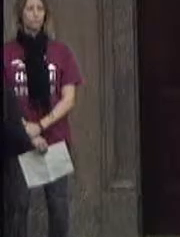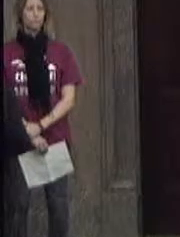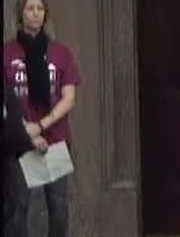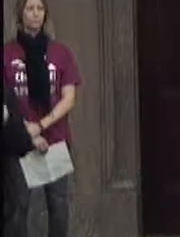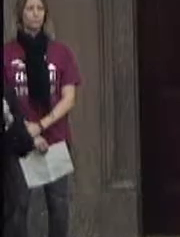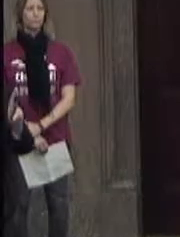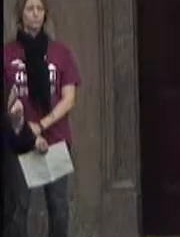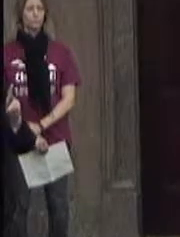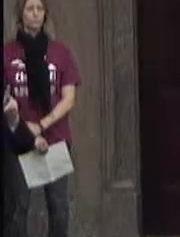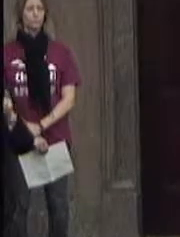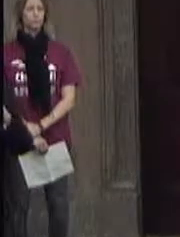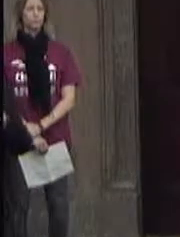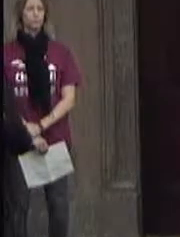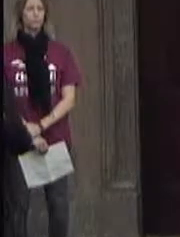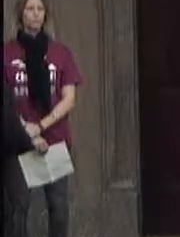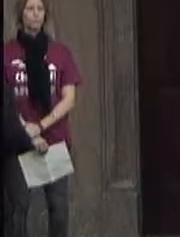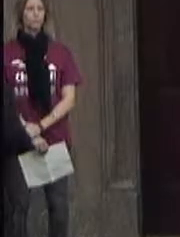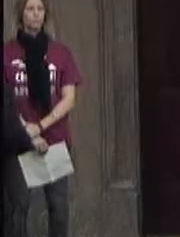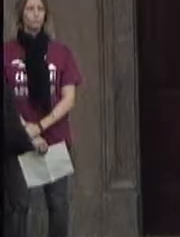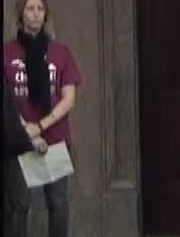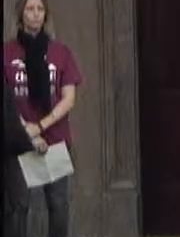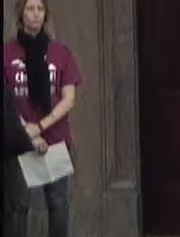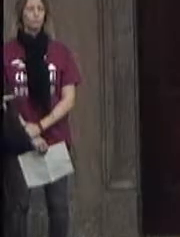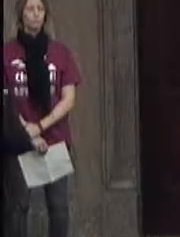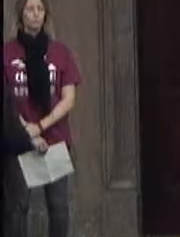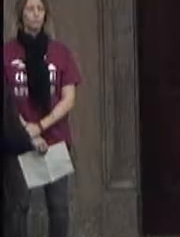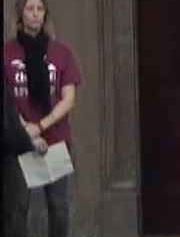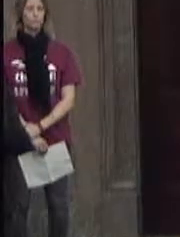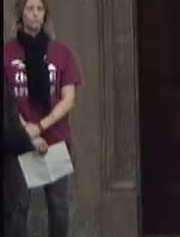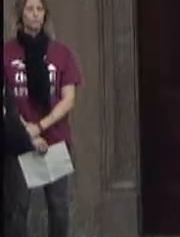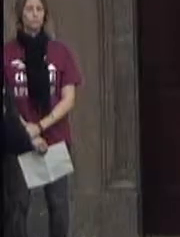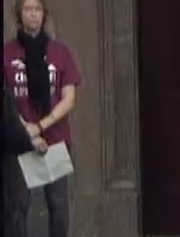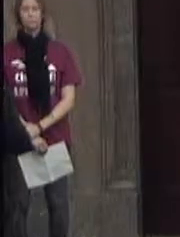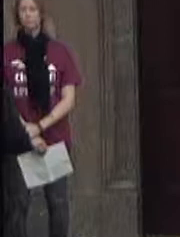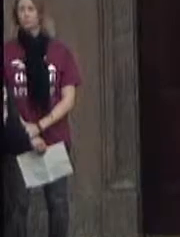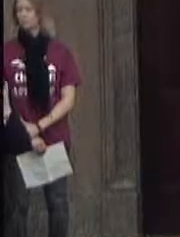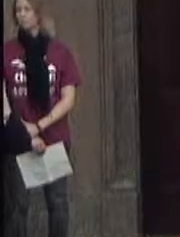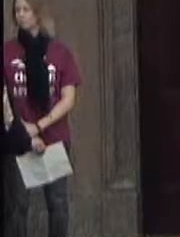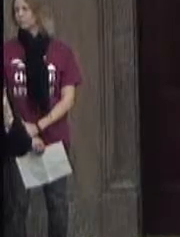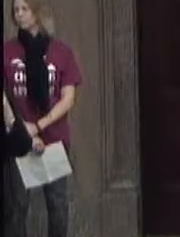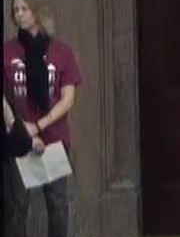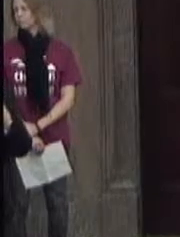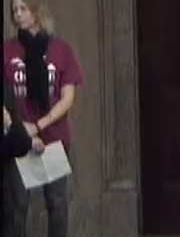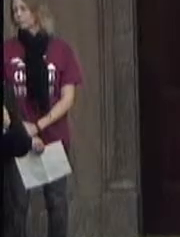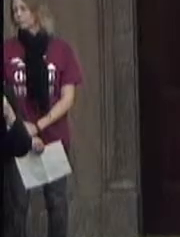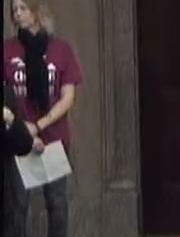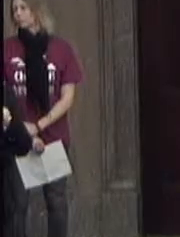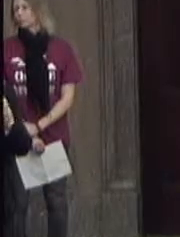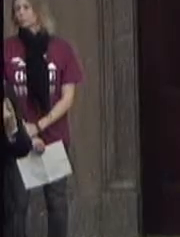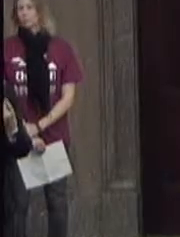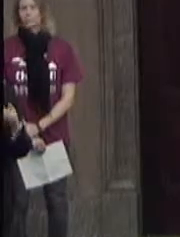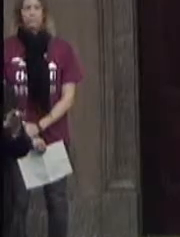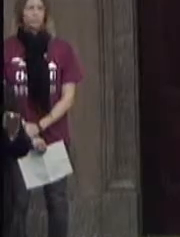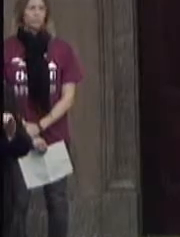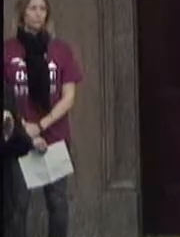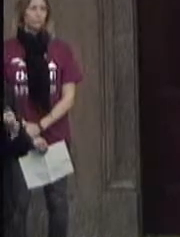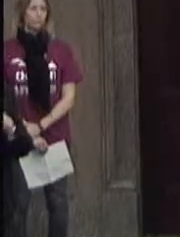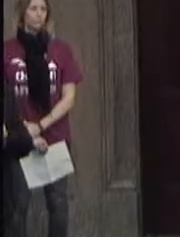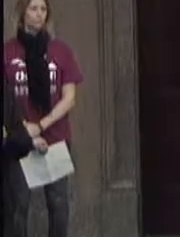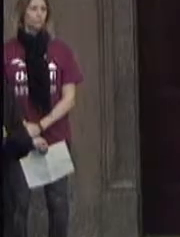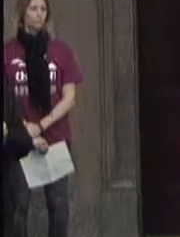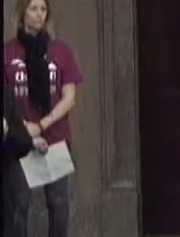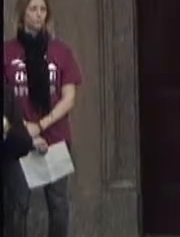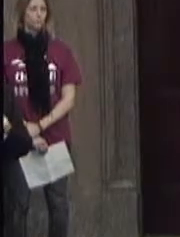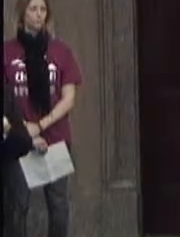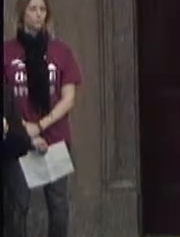opportunities, and it starts with you. We need your support, and we thank you for what you've done, but please don't look the other way. Please don't